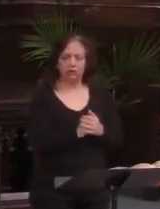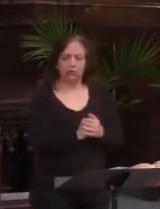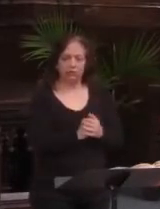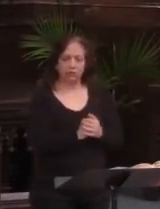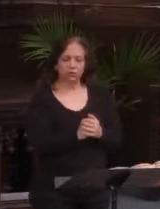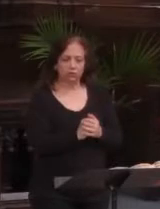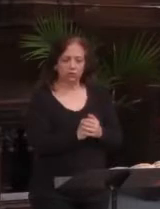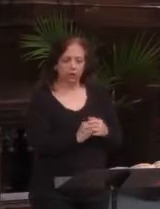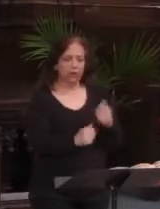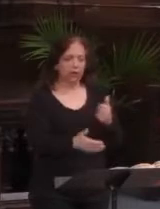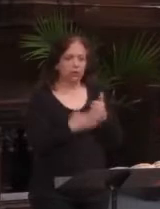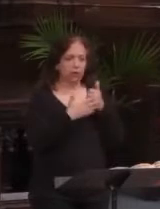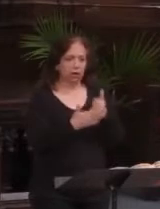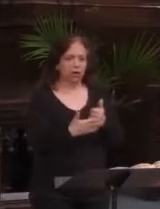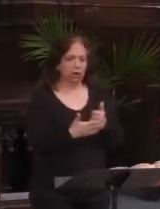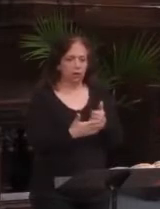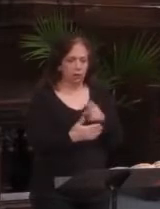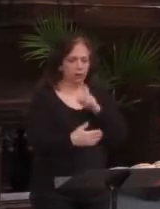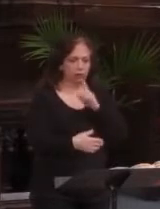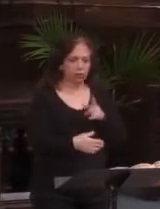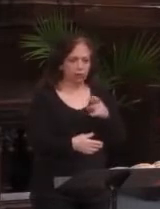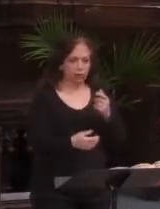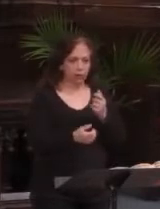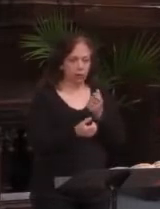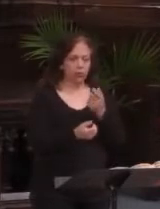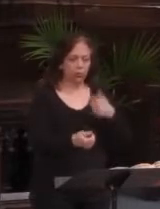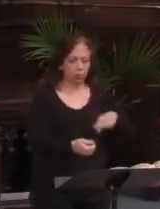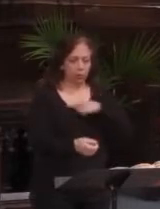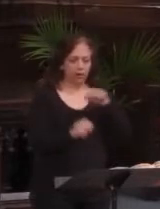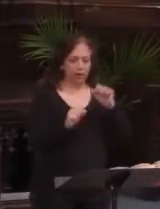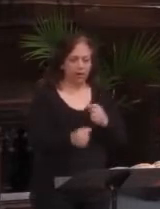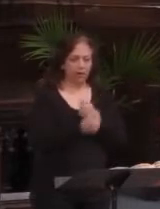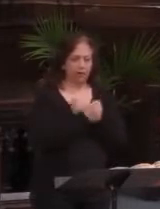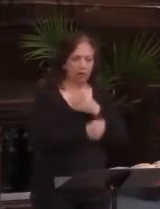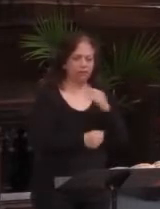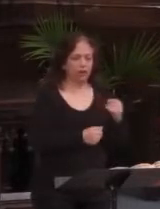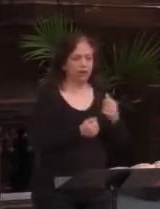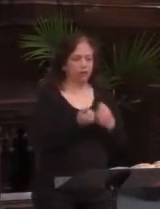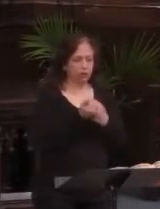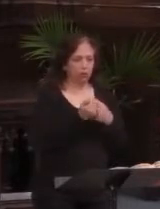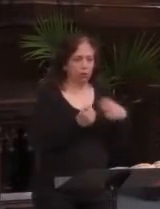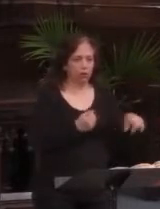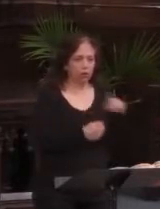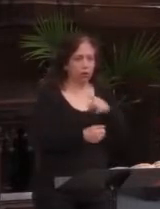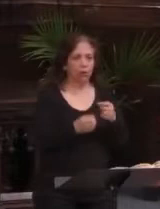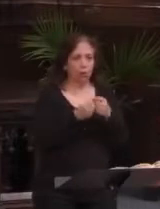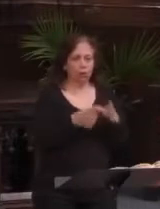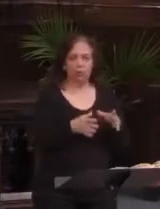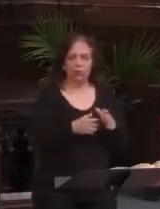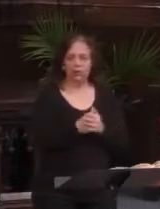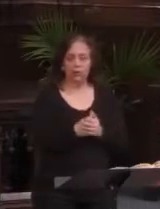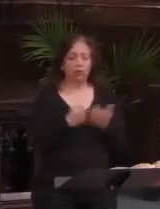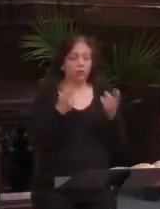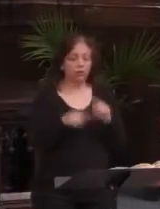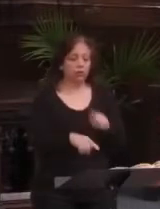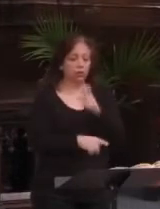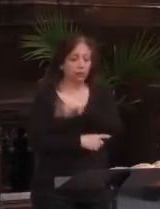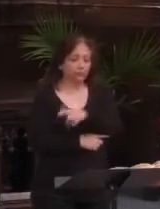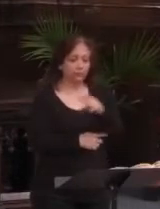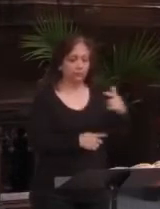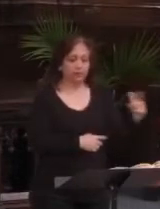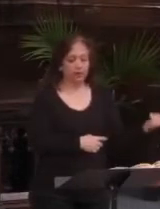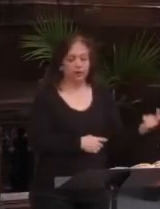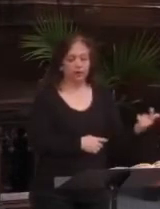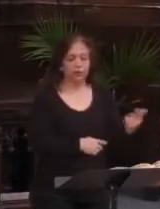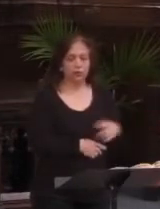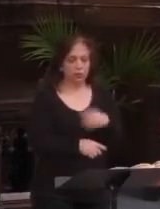help ensure that we can love and support you without interruption. So although only one clergy person will be physically